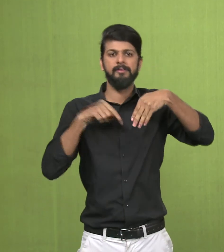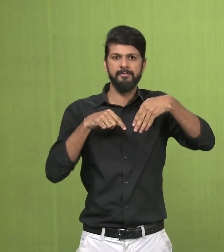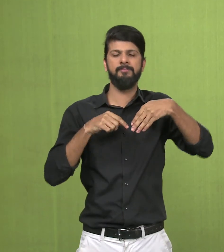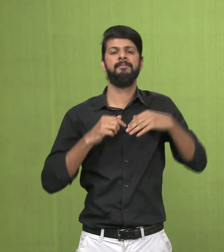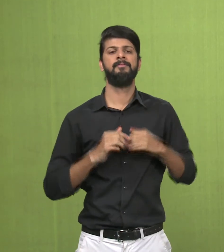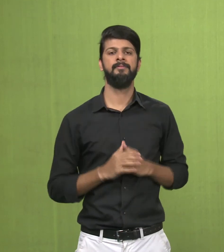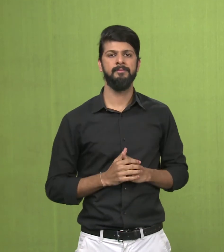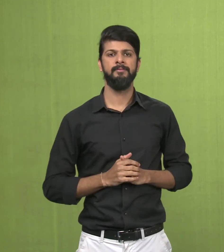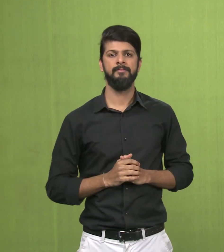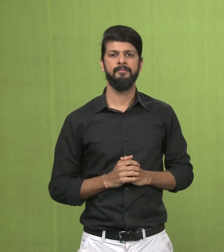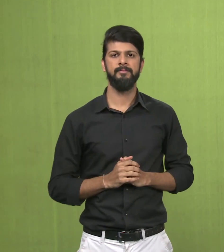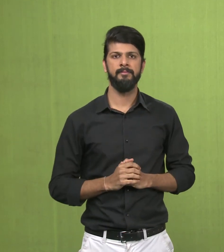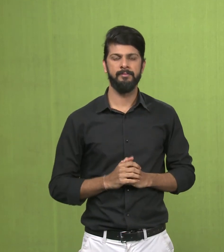and also saris.